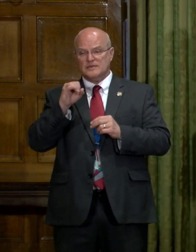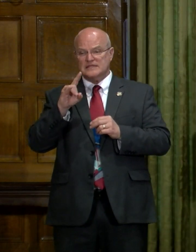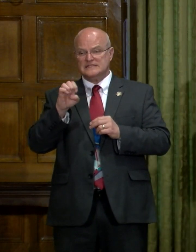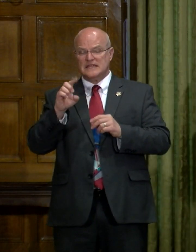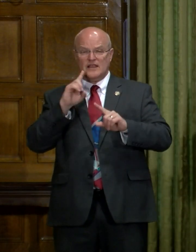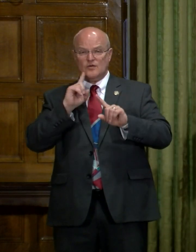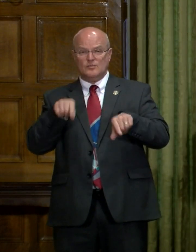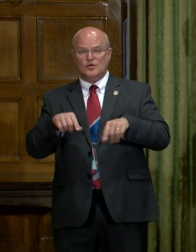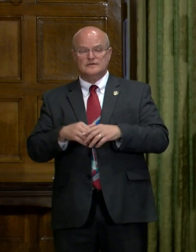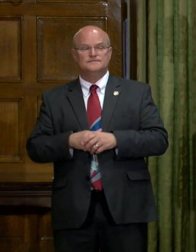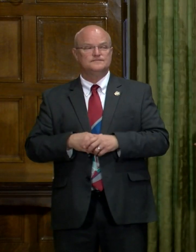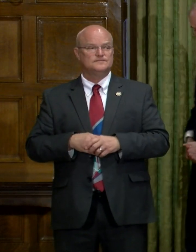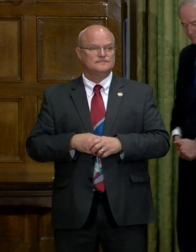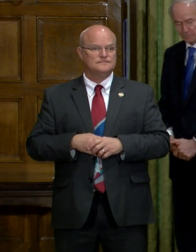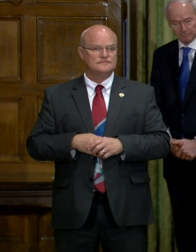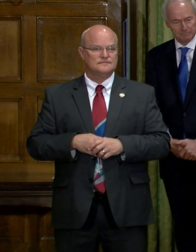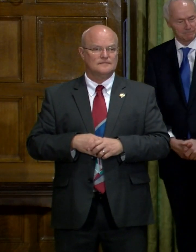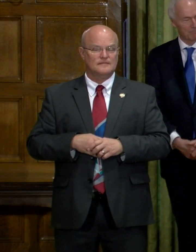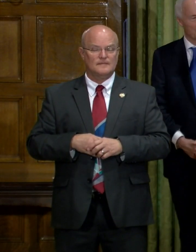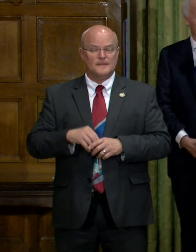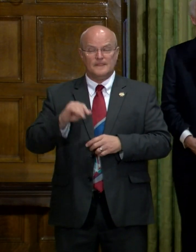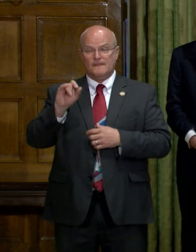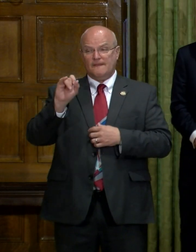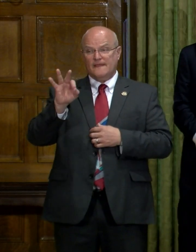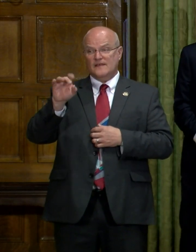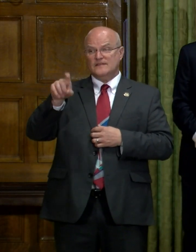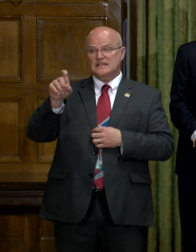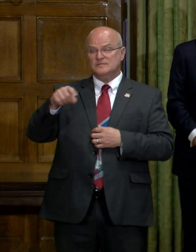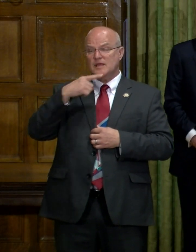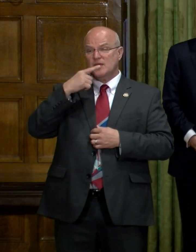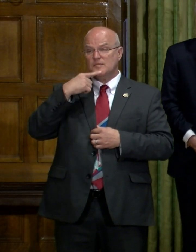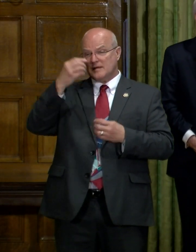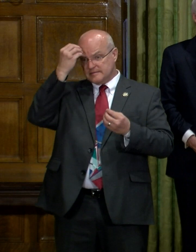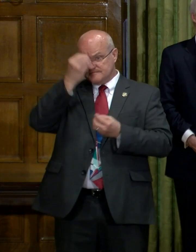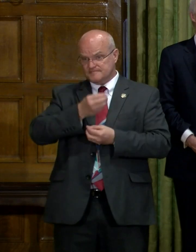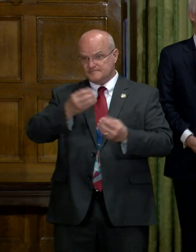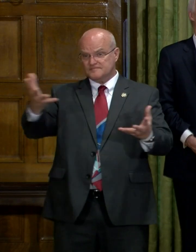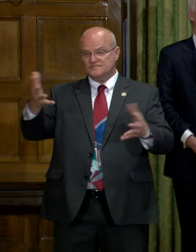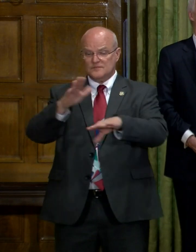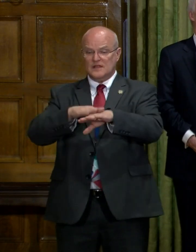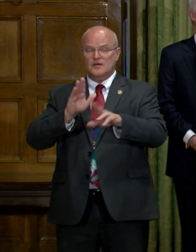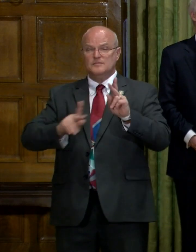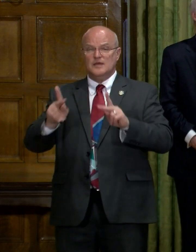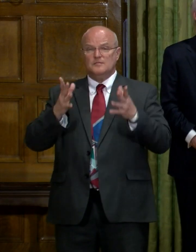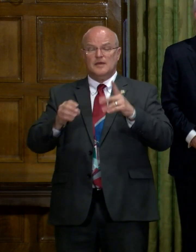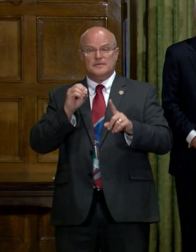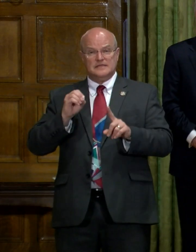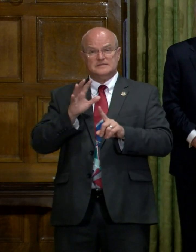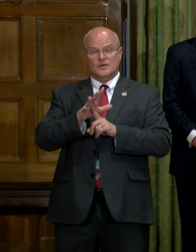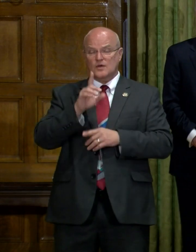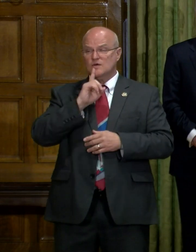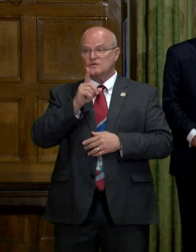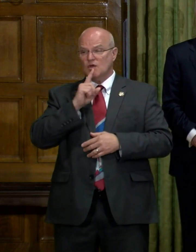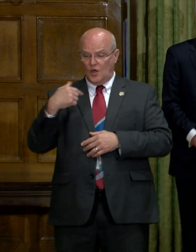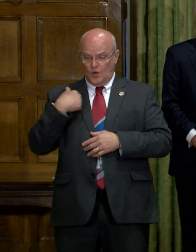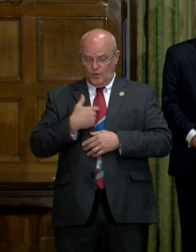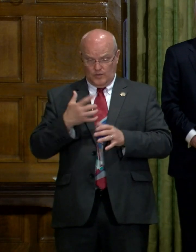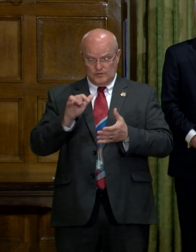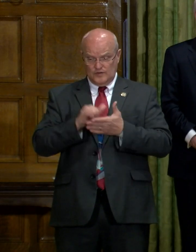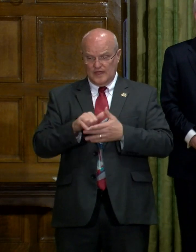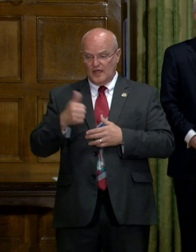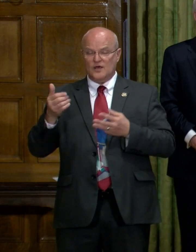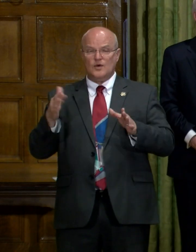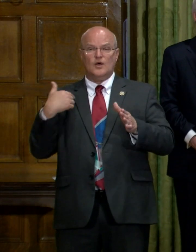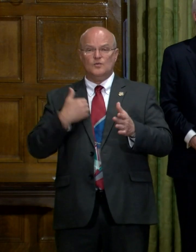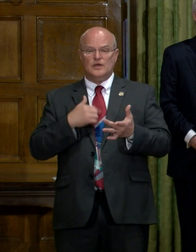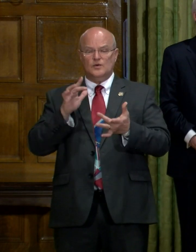reports. And if there needs to be public notification to alert those who might have been exposed, certainly we would do that.